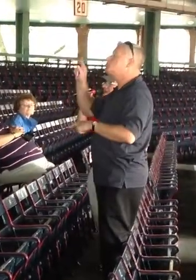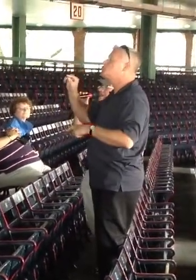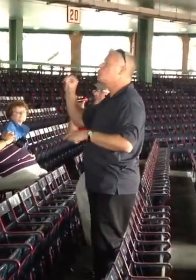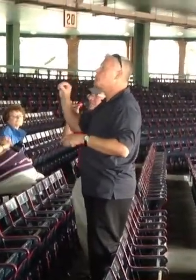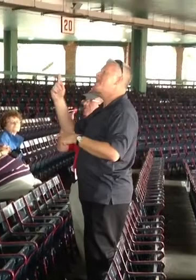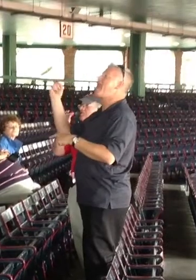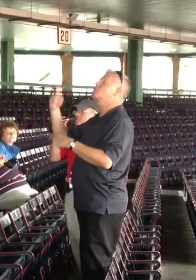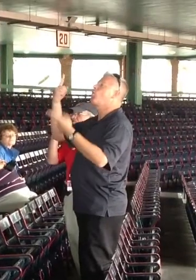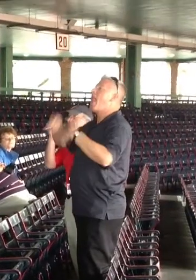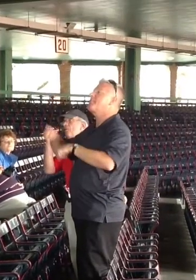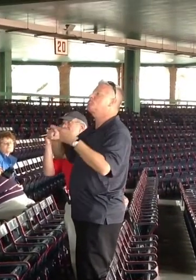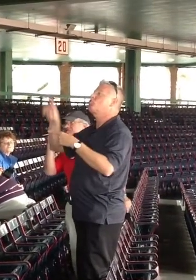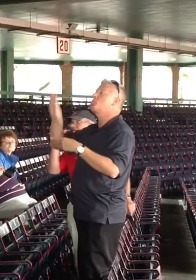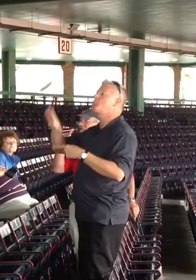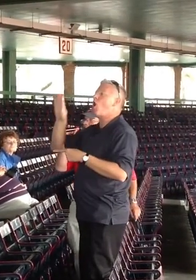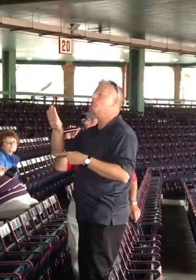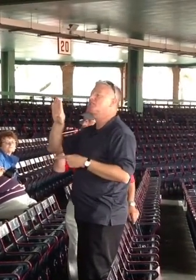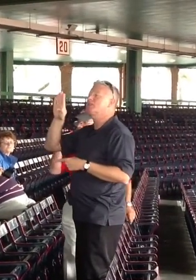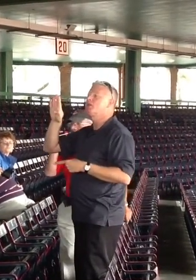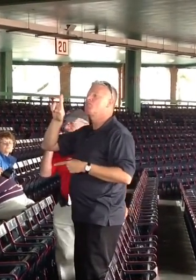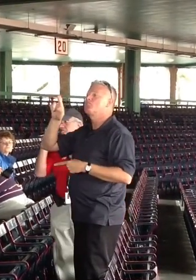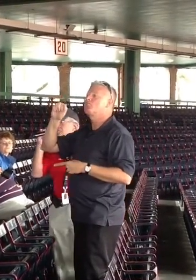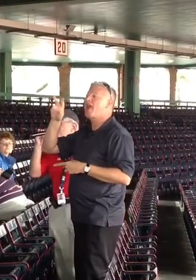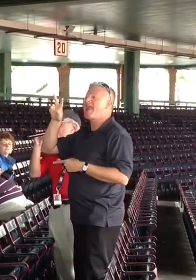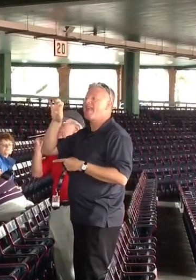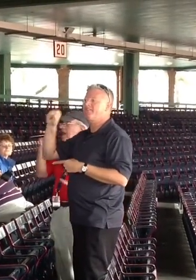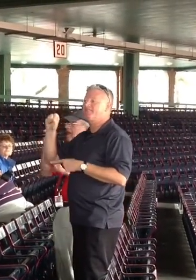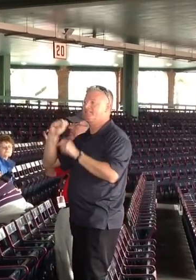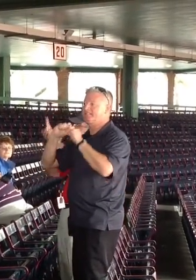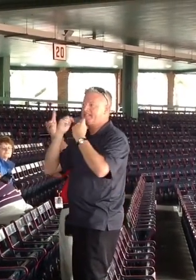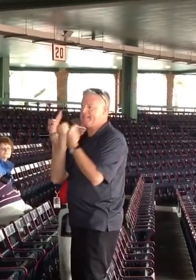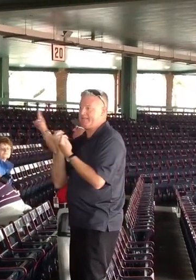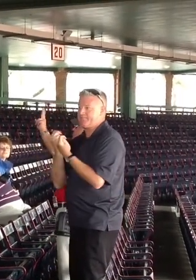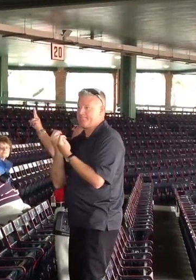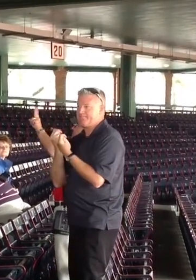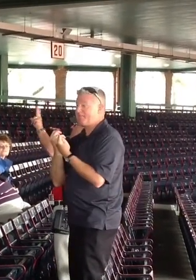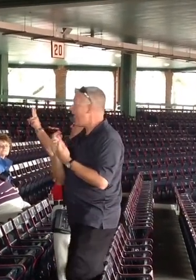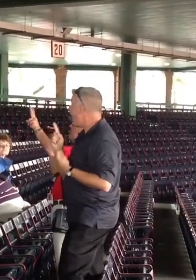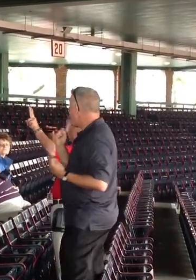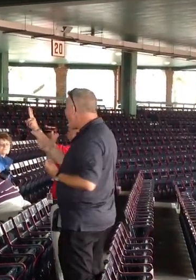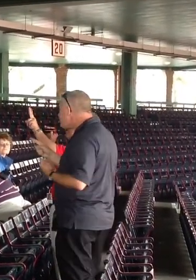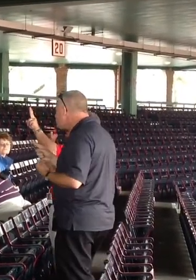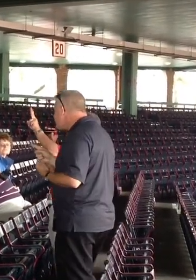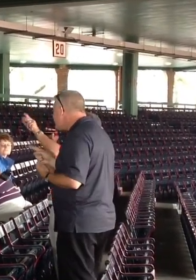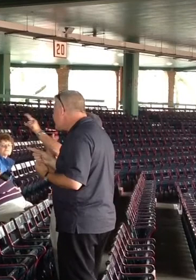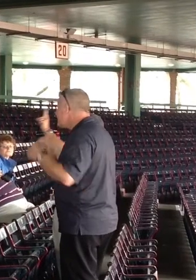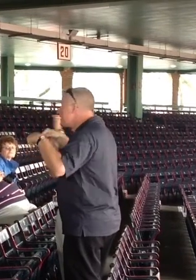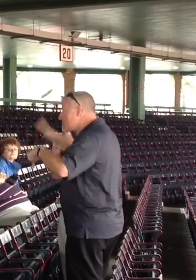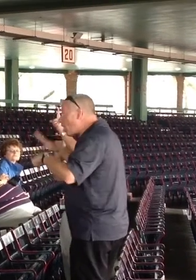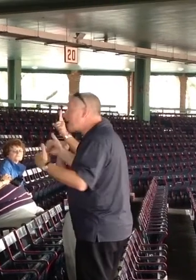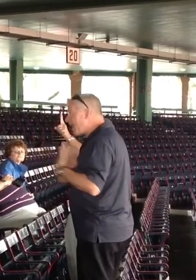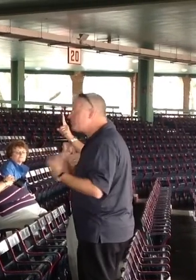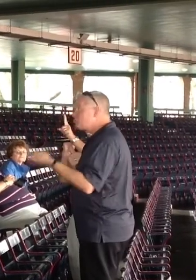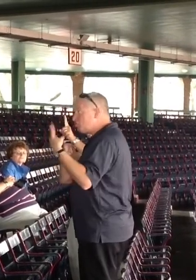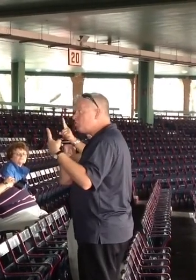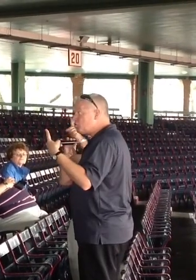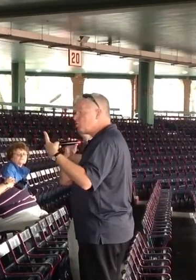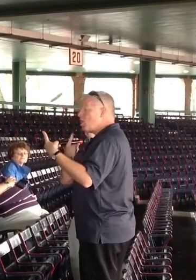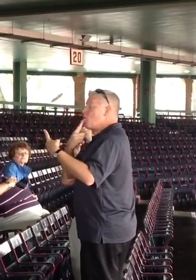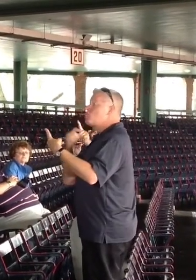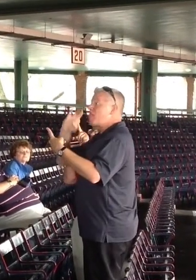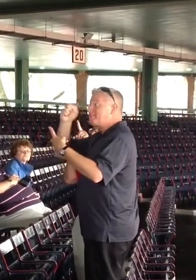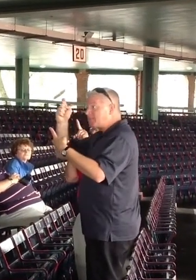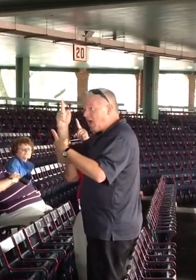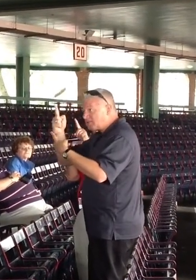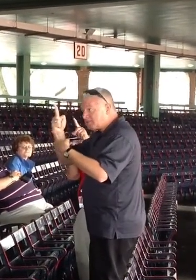Oh, what happened to the Boston Braves? We actually had two teams here in Boston. The Boston Red Sox